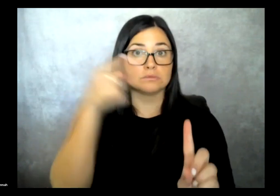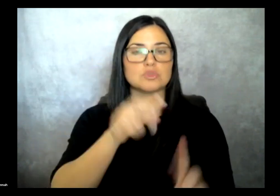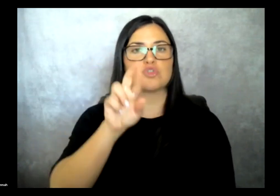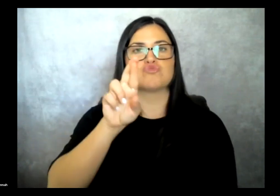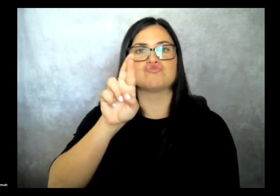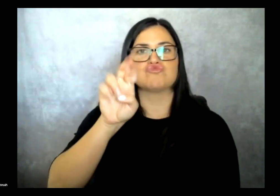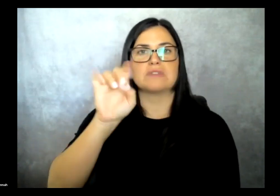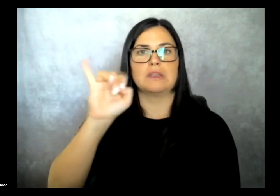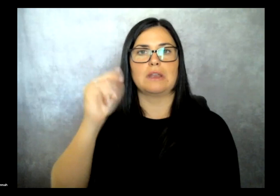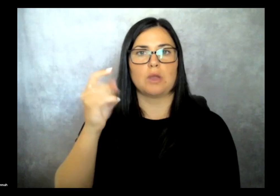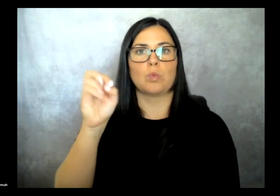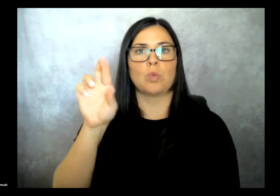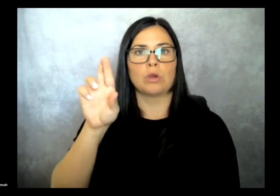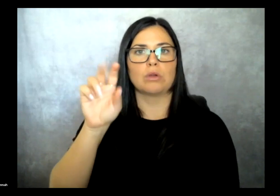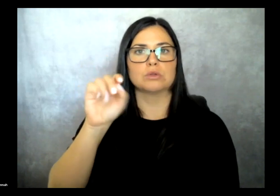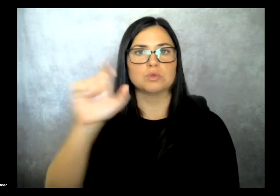tag the words.